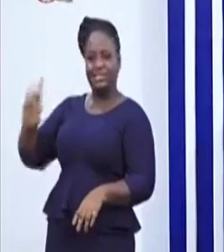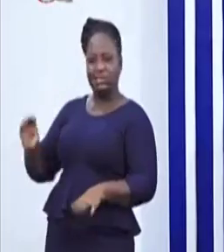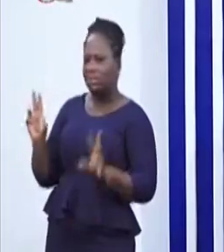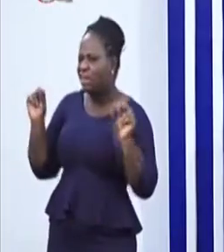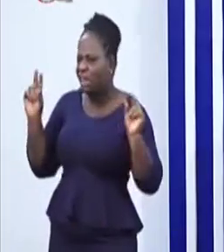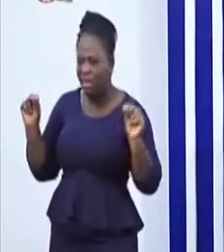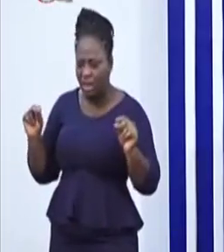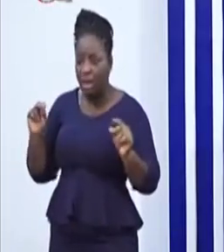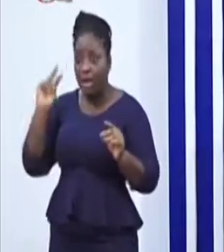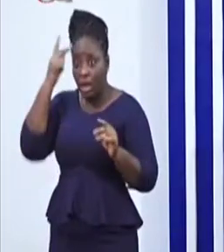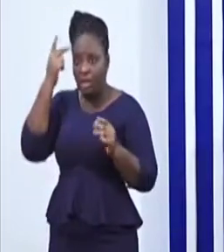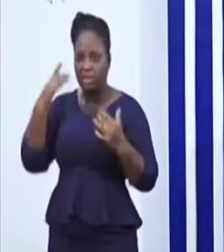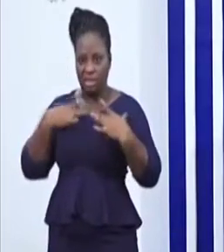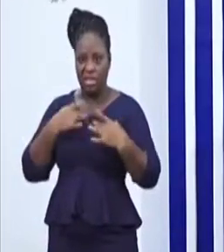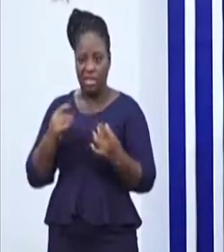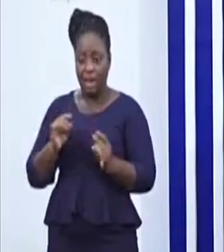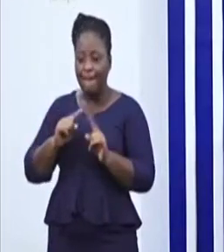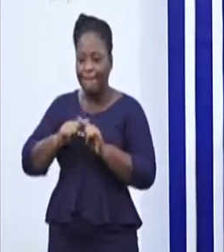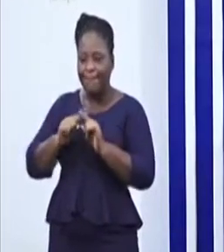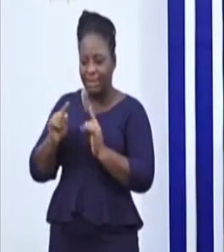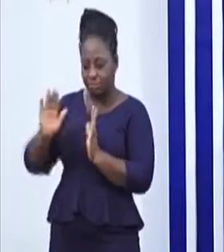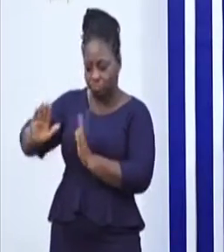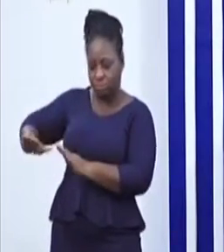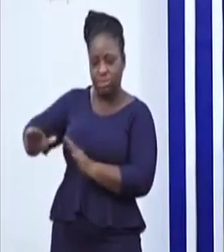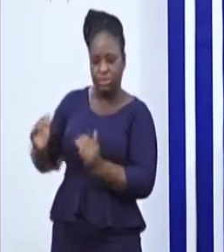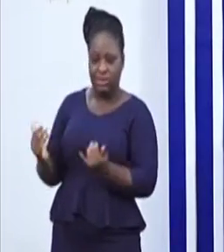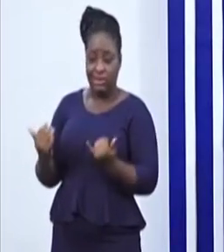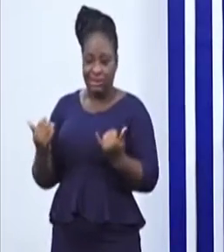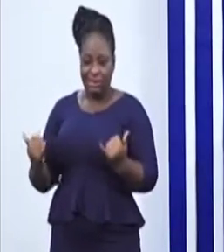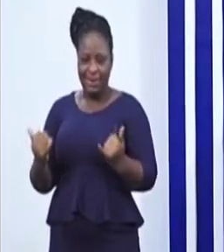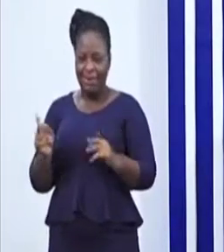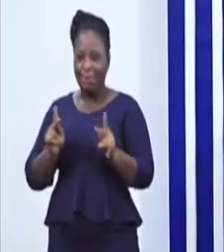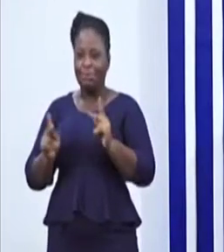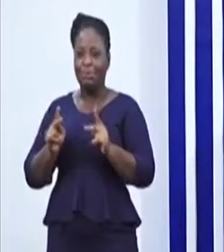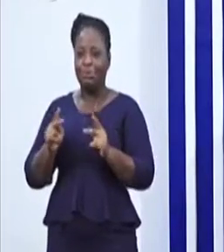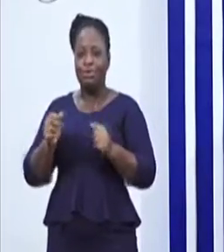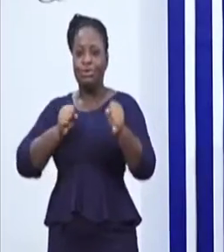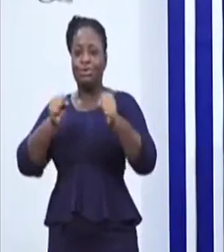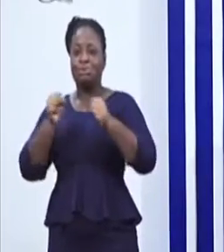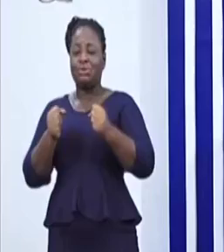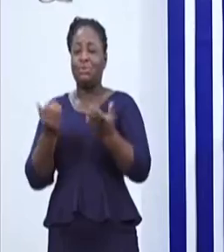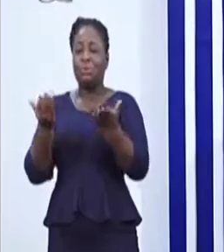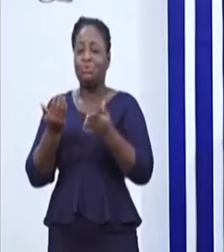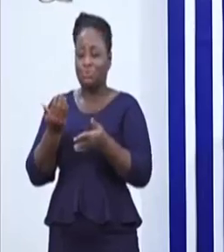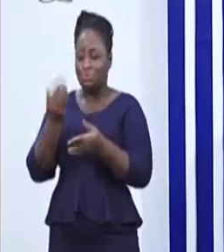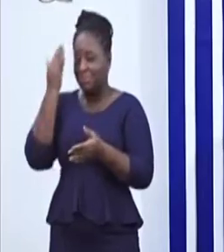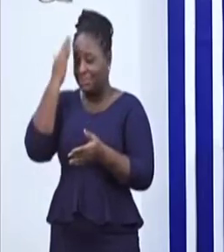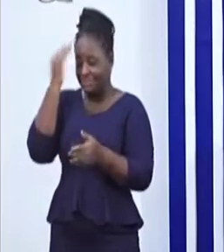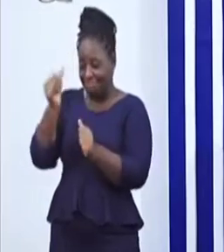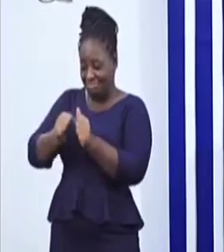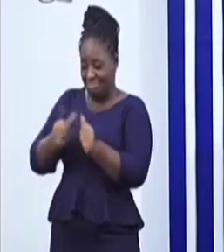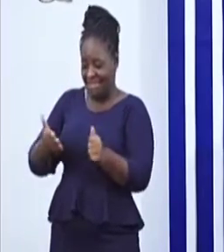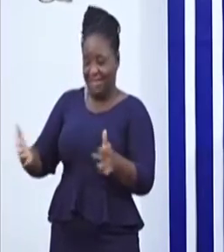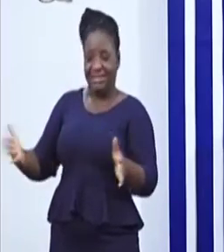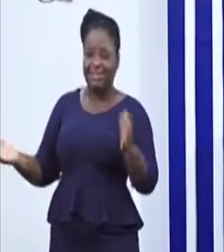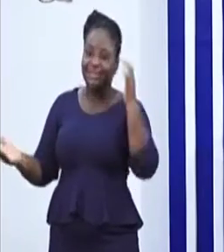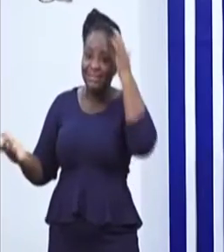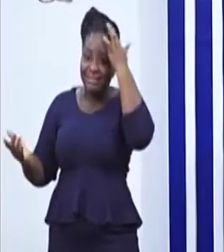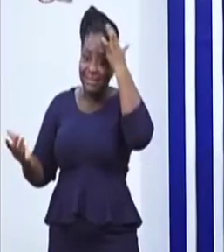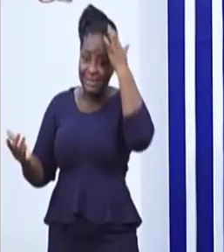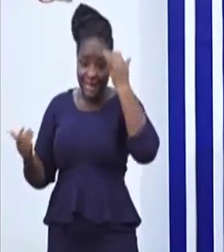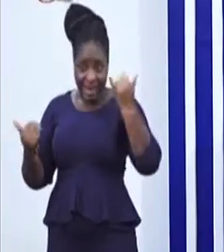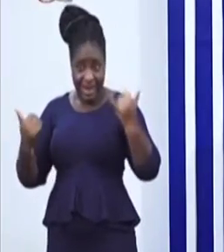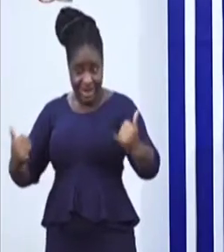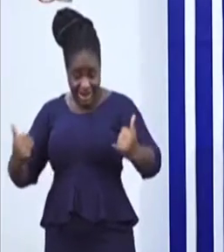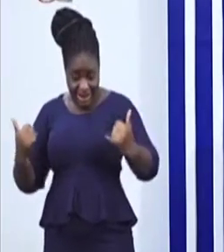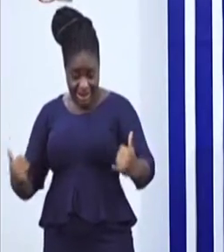that can wait. Now is not the time for social commentators who purport to know everything about everything. Now